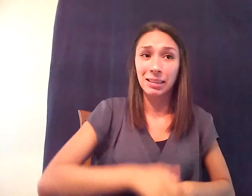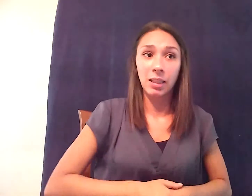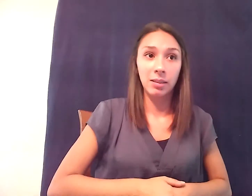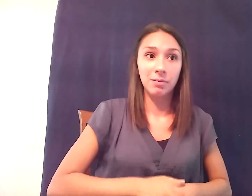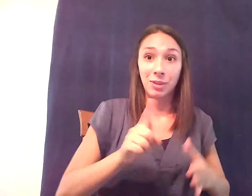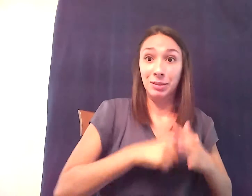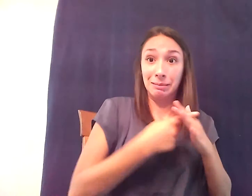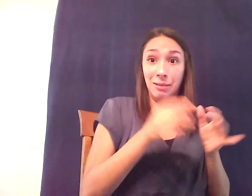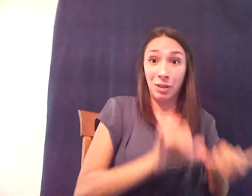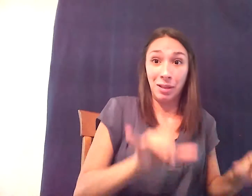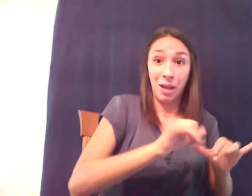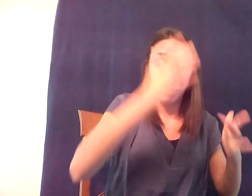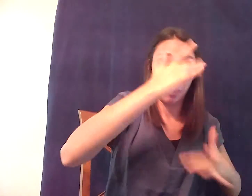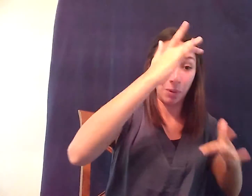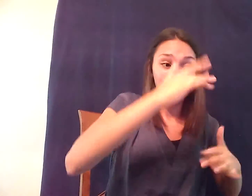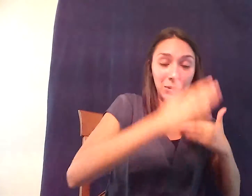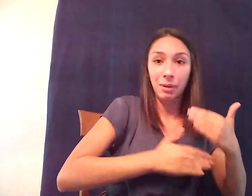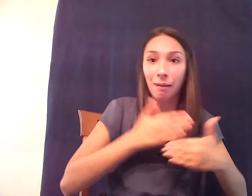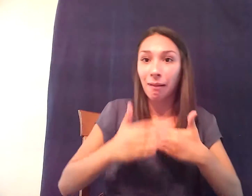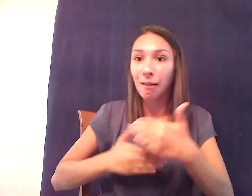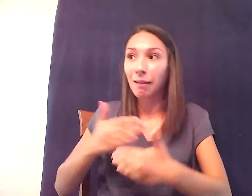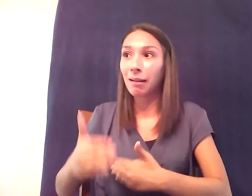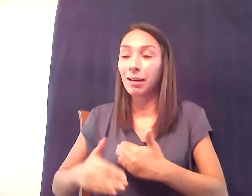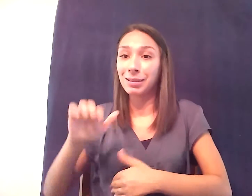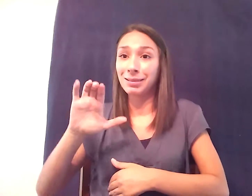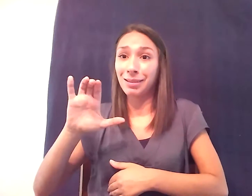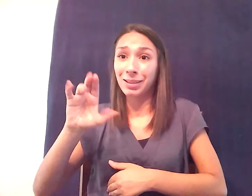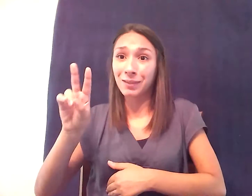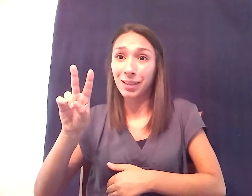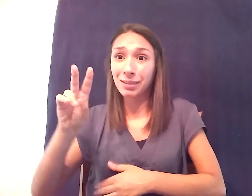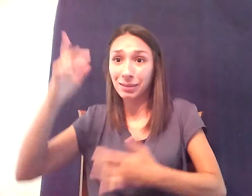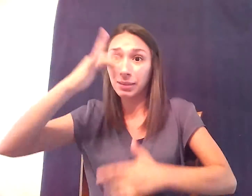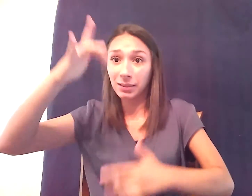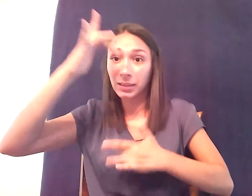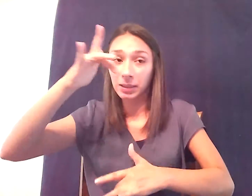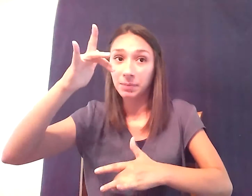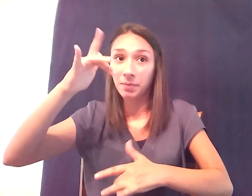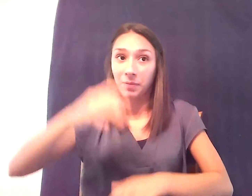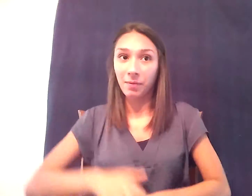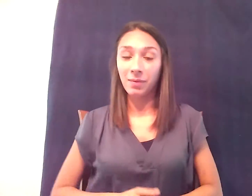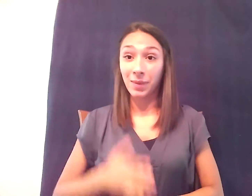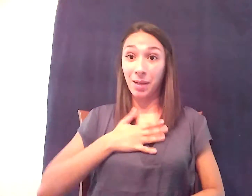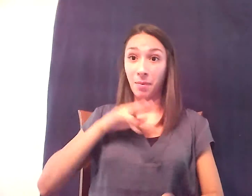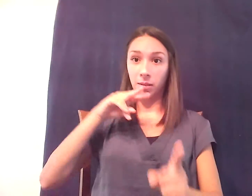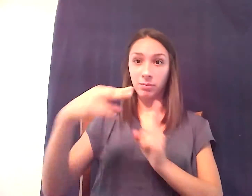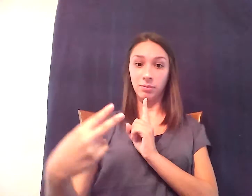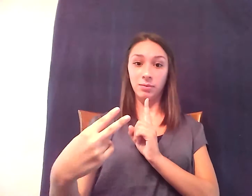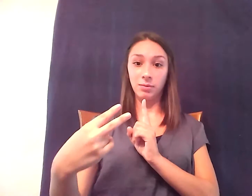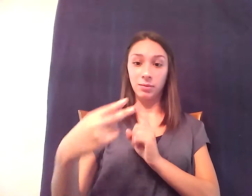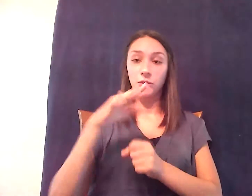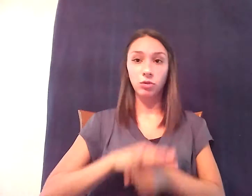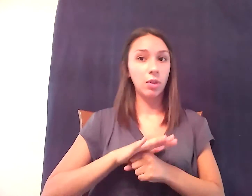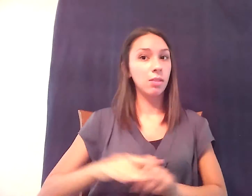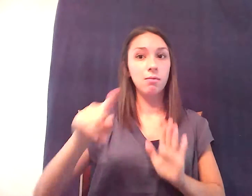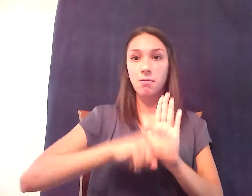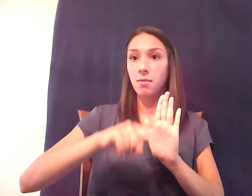to cardiovascular disease. Basically, I've turned stress into the enemy. But I've changed my mind